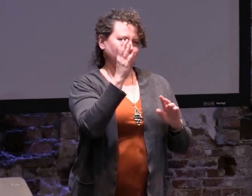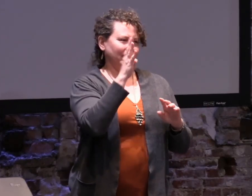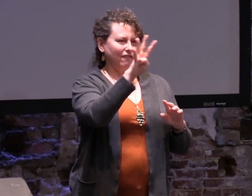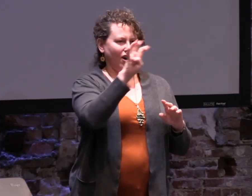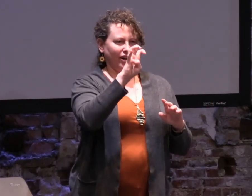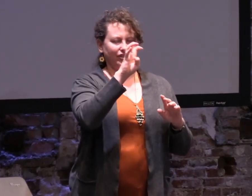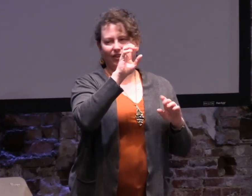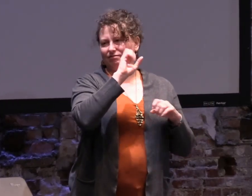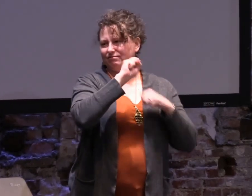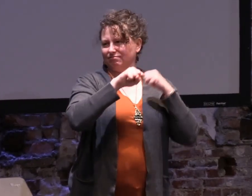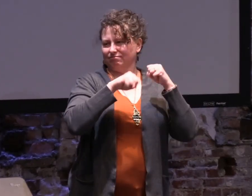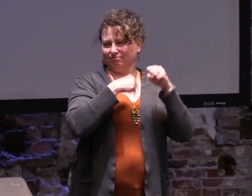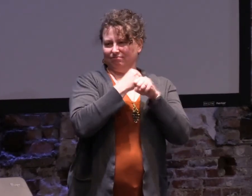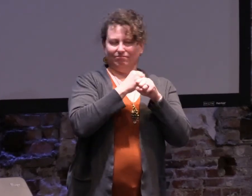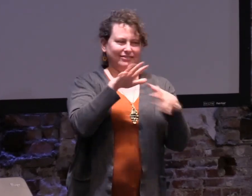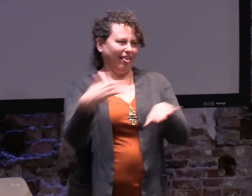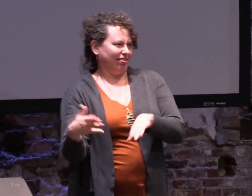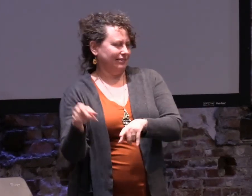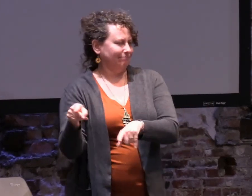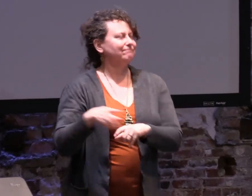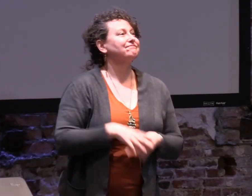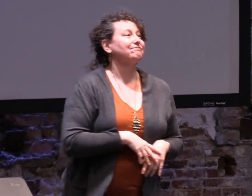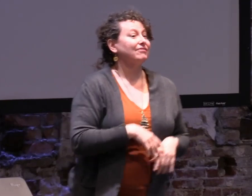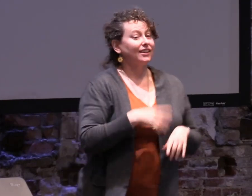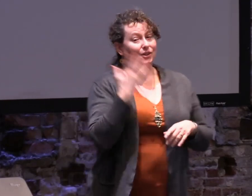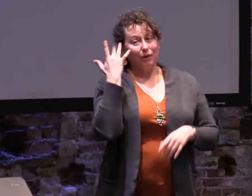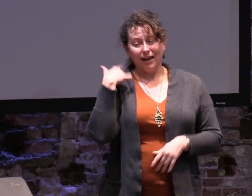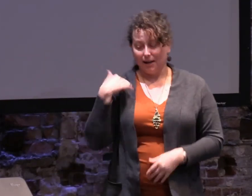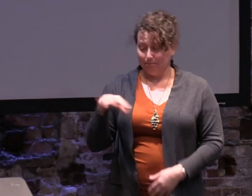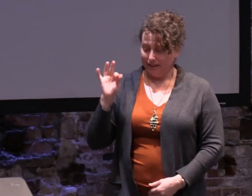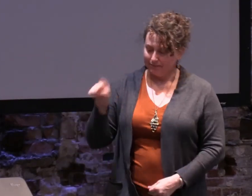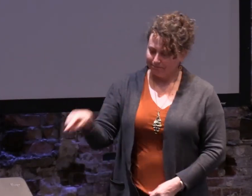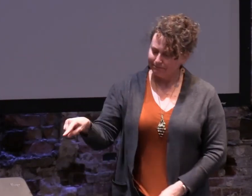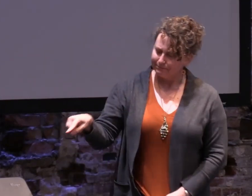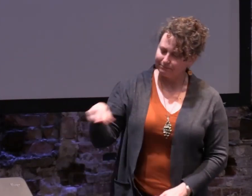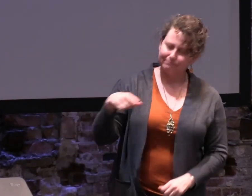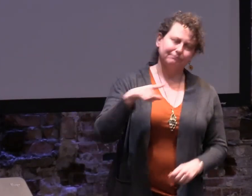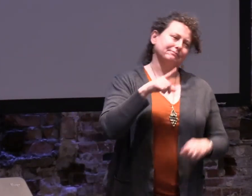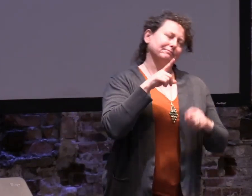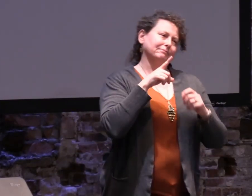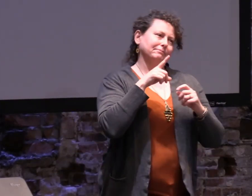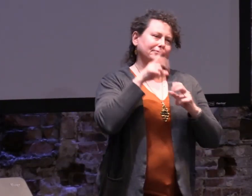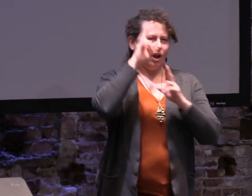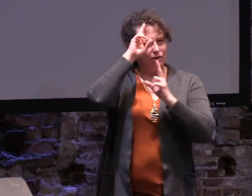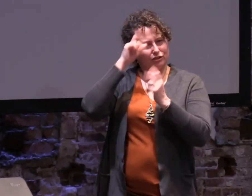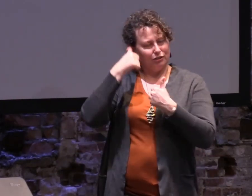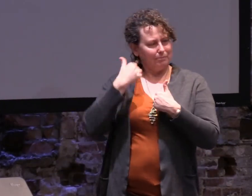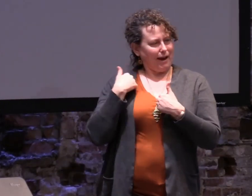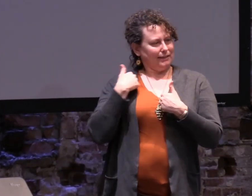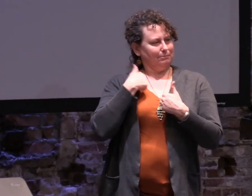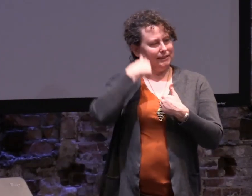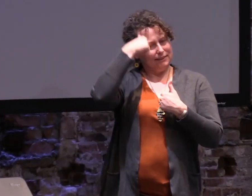tour, Shakespeare celebration in recognition of the 400th anniversary of his